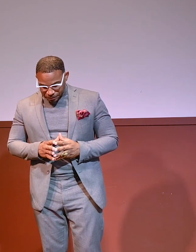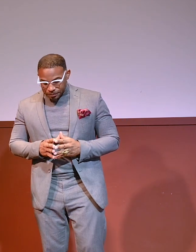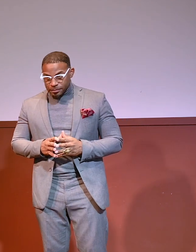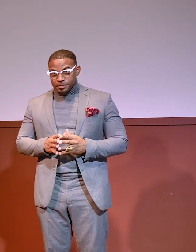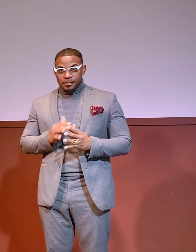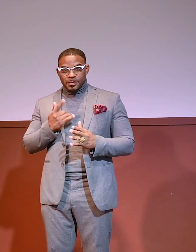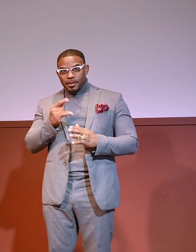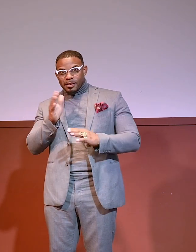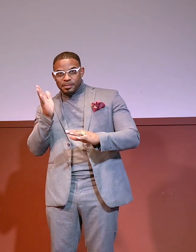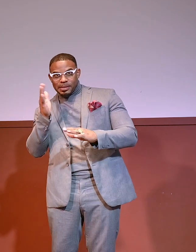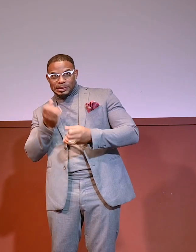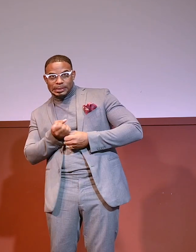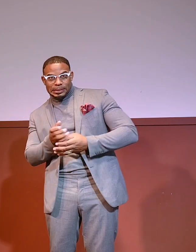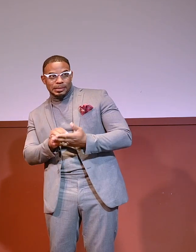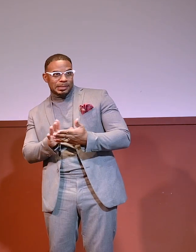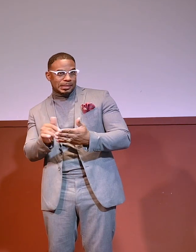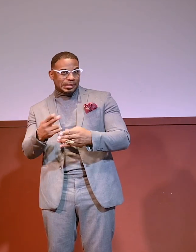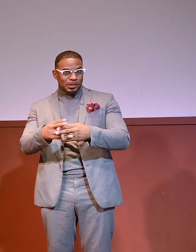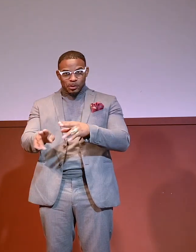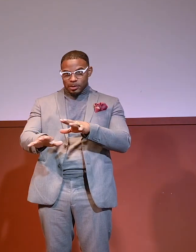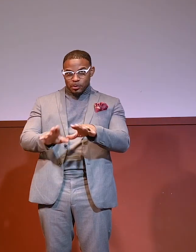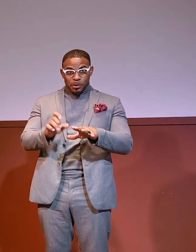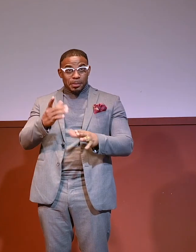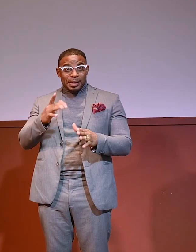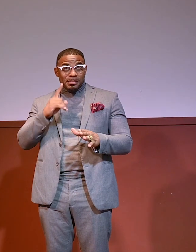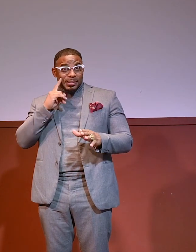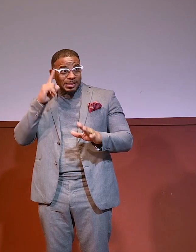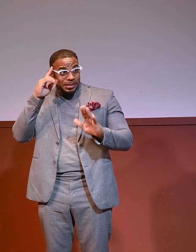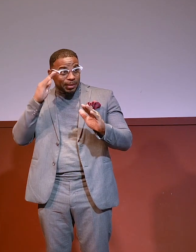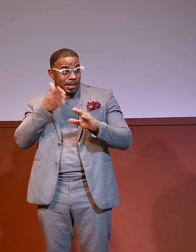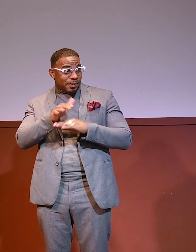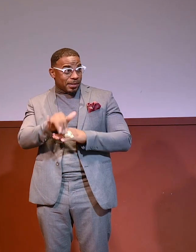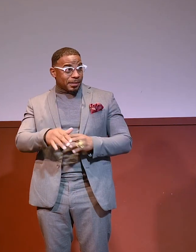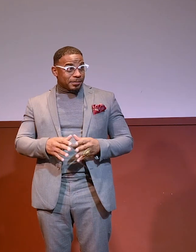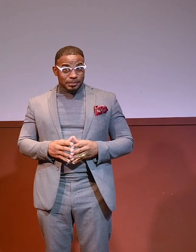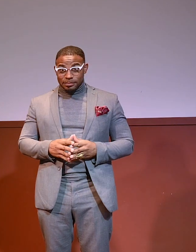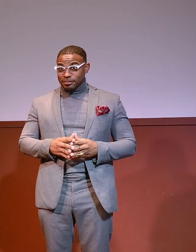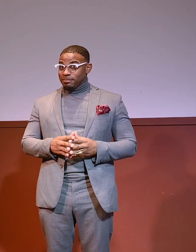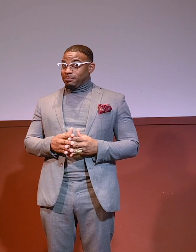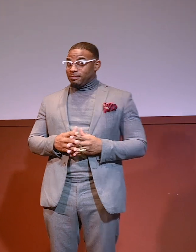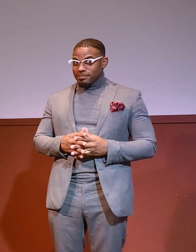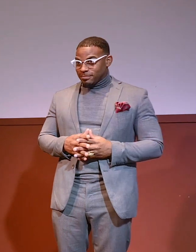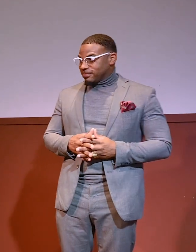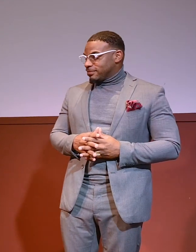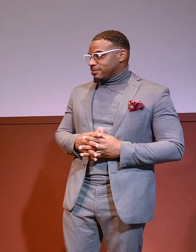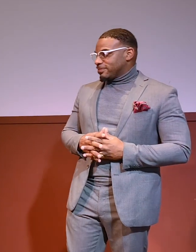I have a little speech written down, but it's a little shorter than what you guys might be expecting after that.